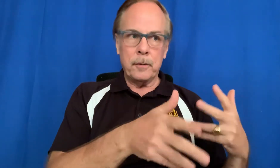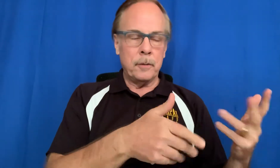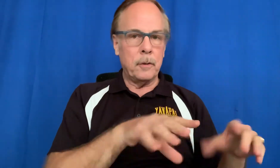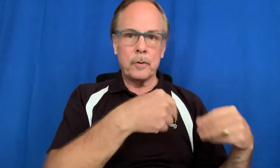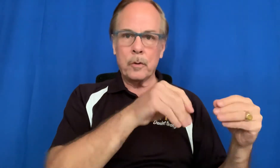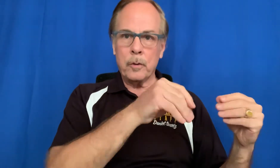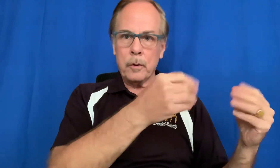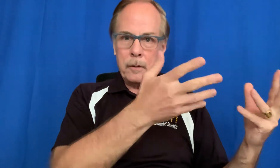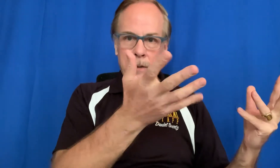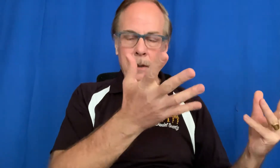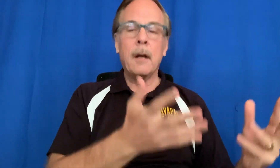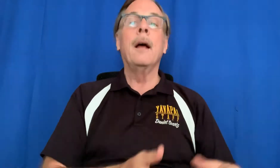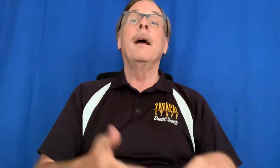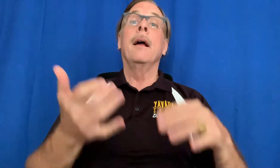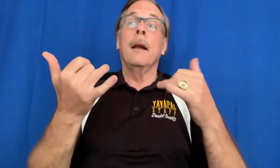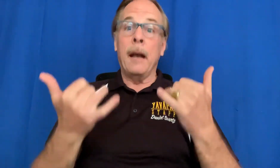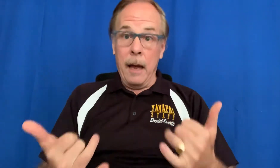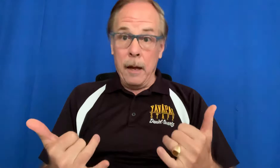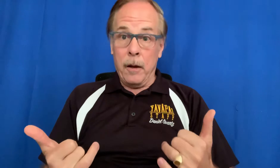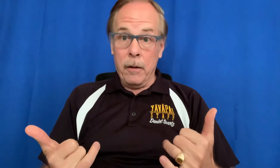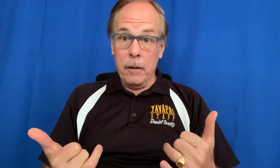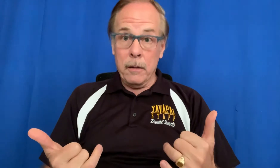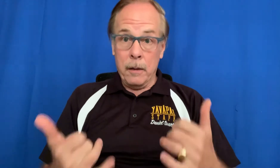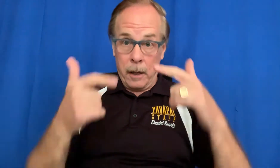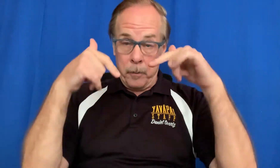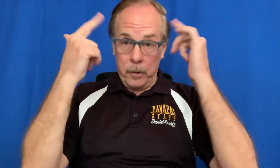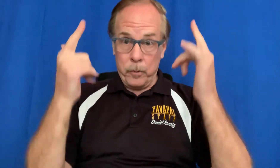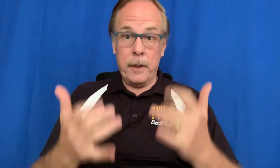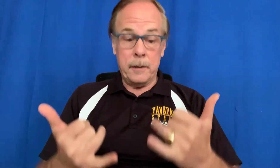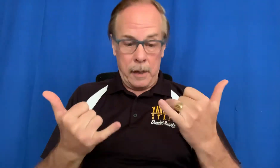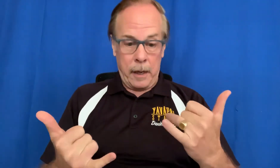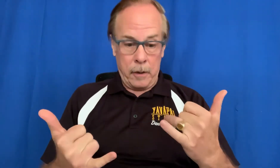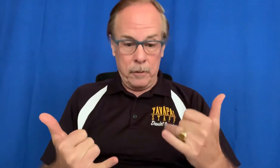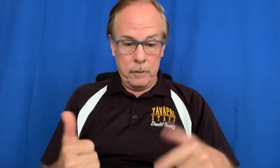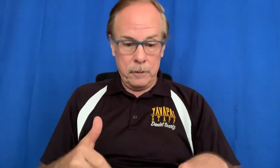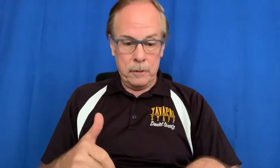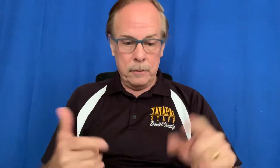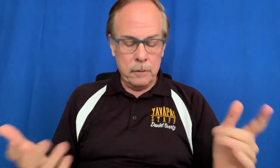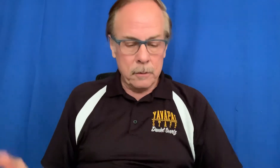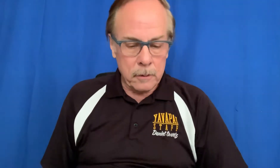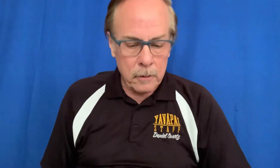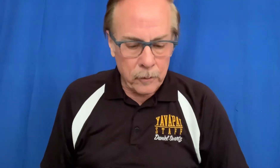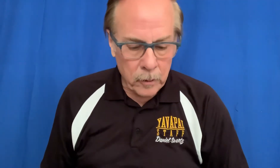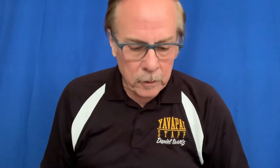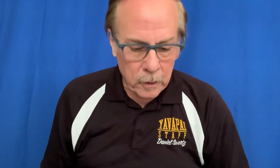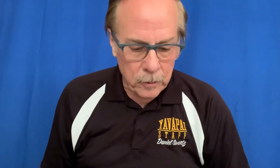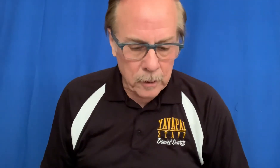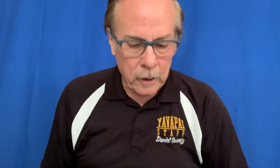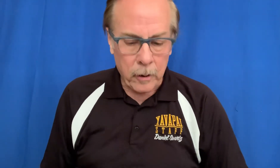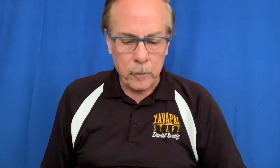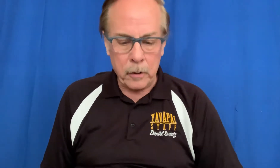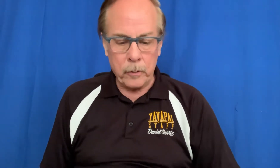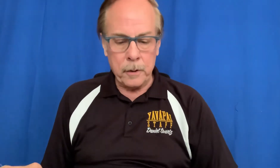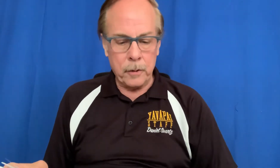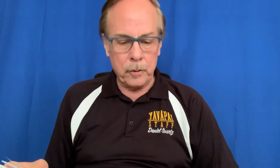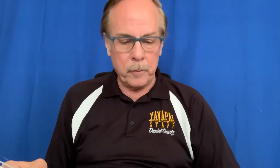to the store and everything. Now, eyebrows raised now. You can tell she's got her eyebrows raised. They should be